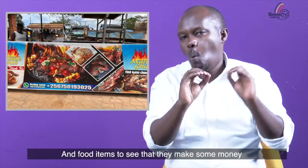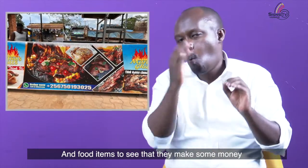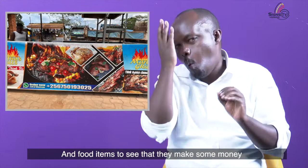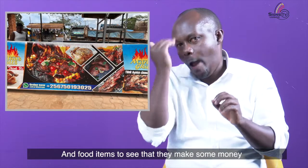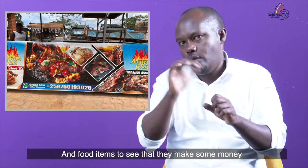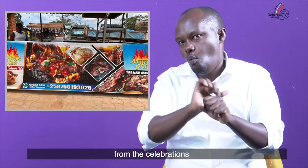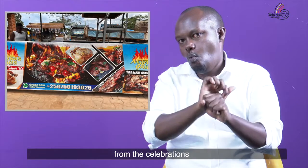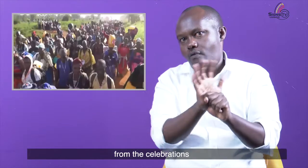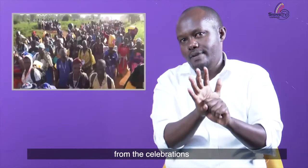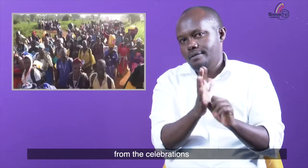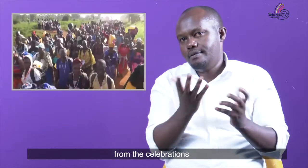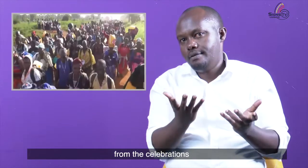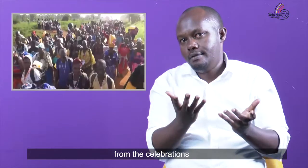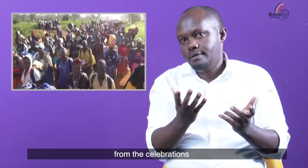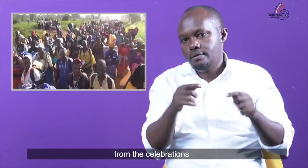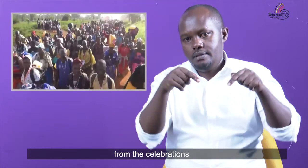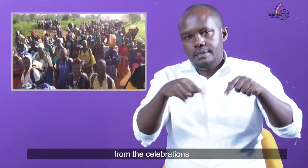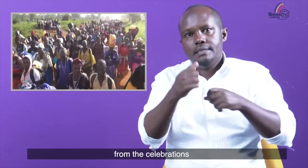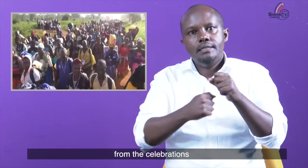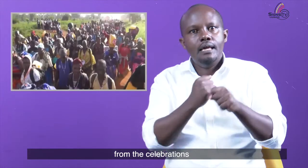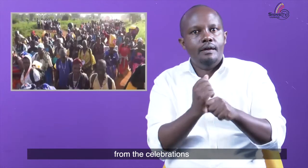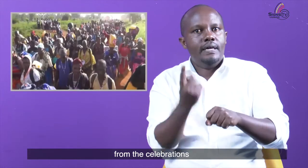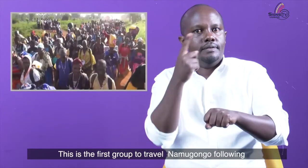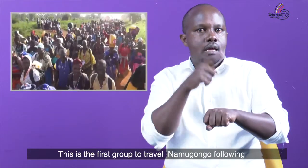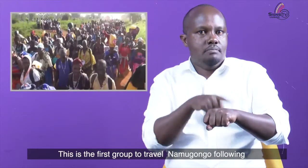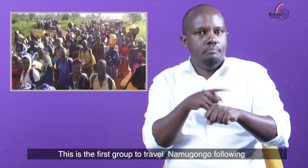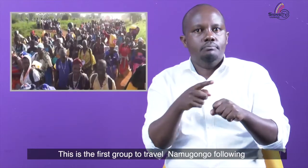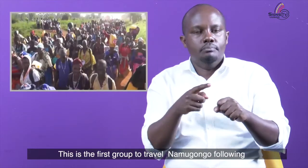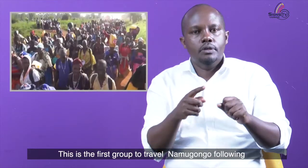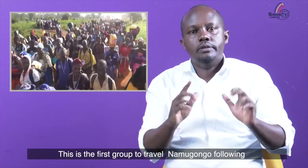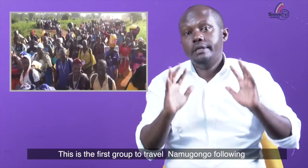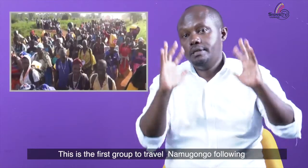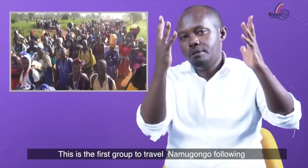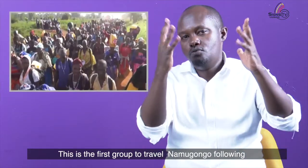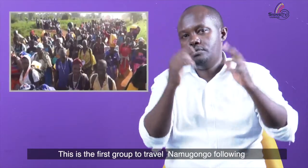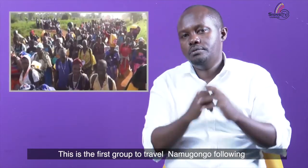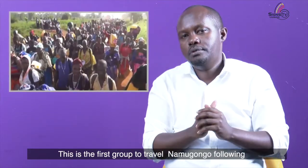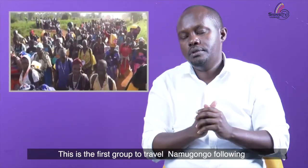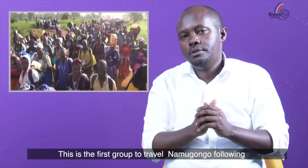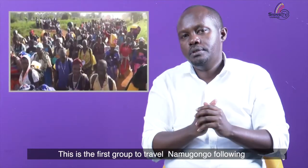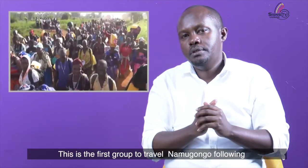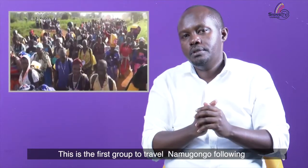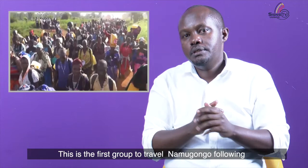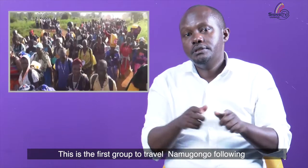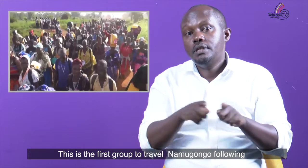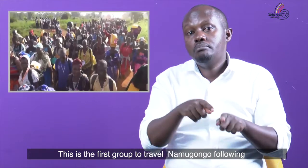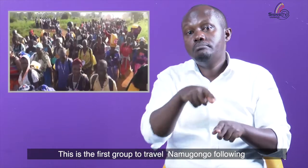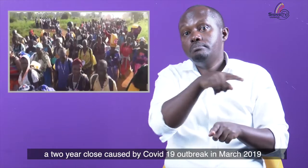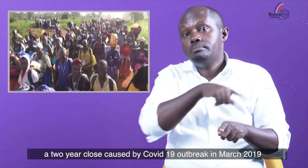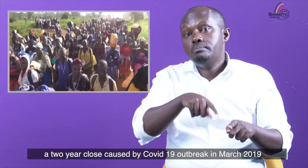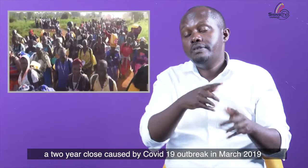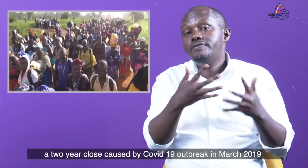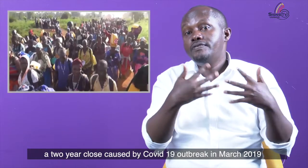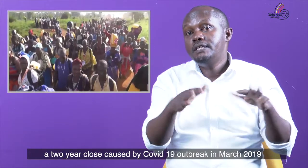some money from the celebrations. This is the first group to travel to Namgongo following a 2-year close caused